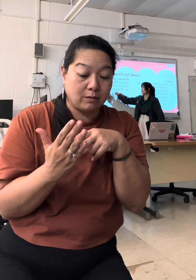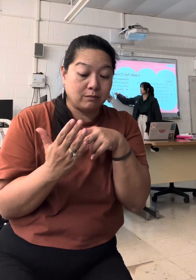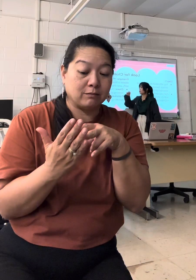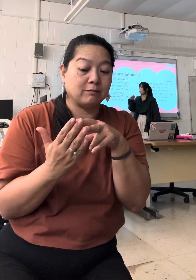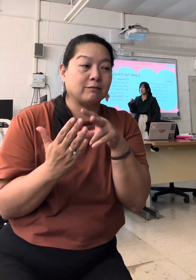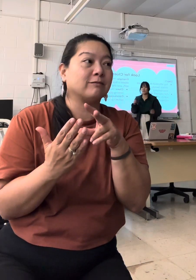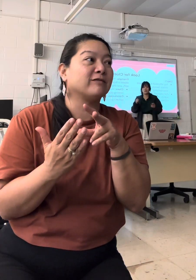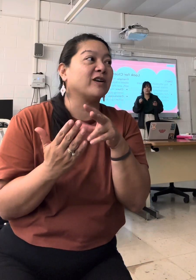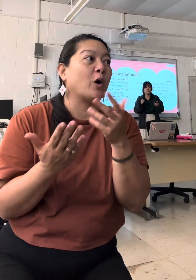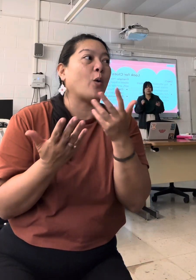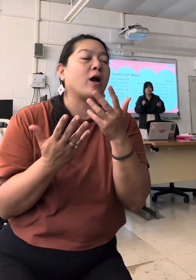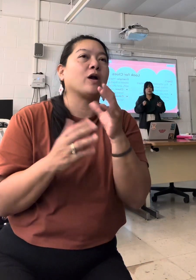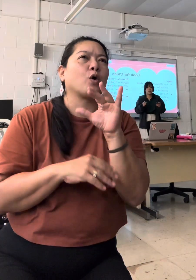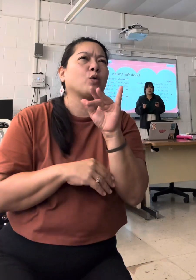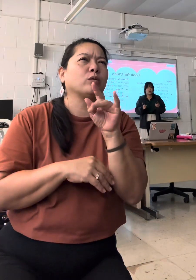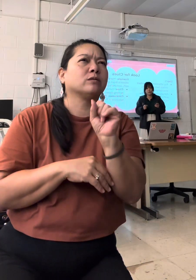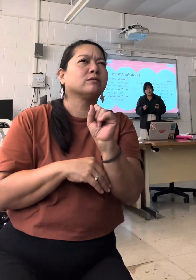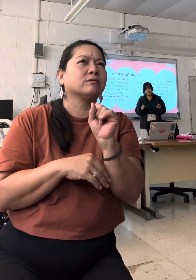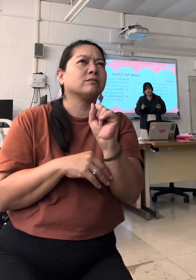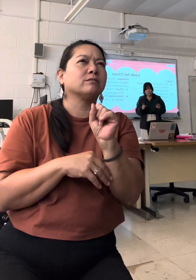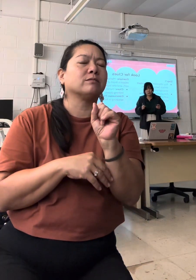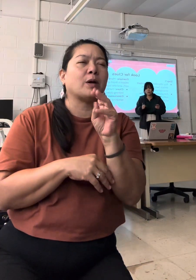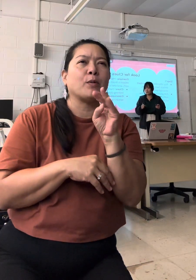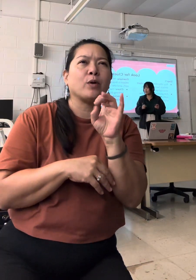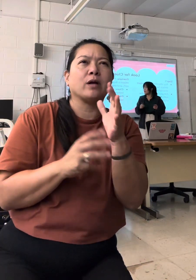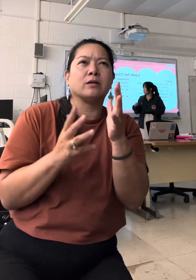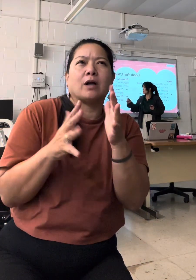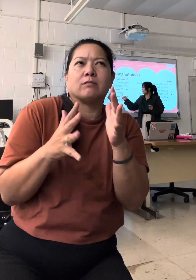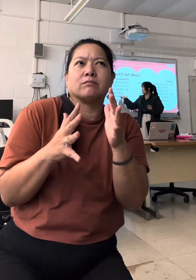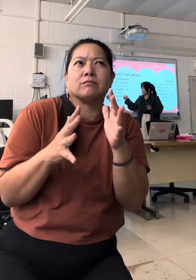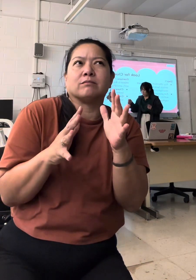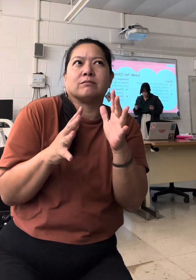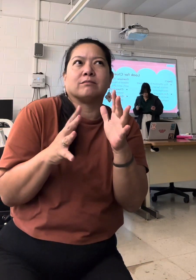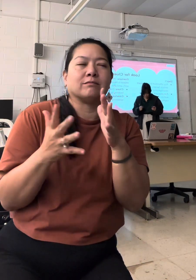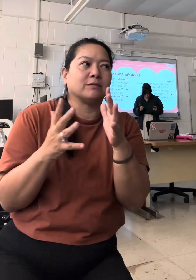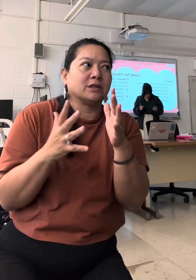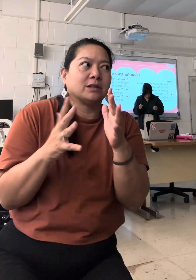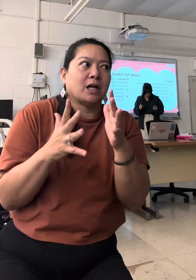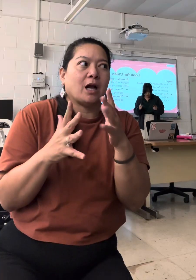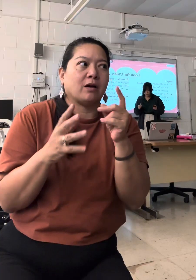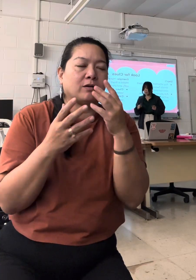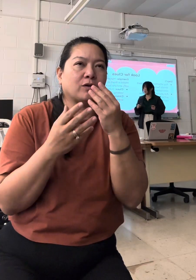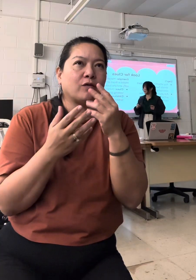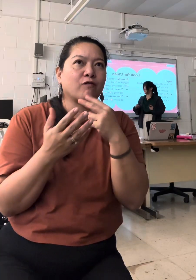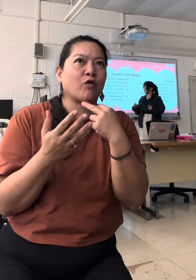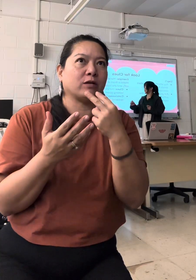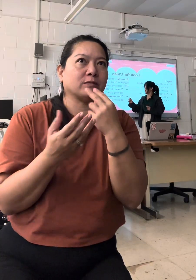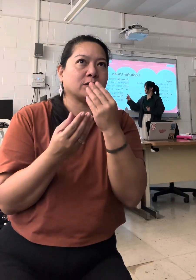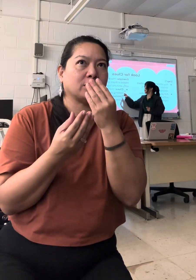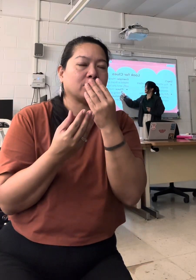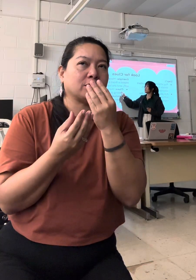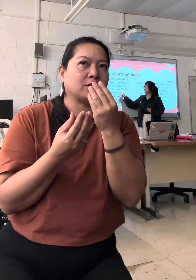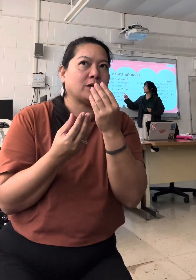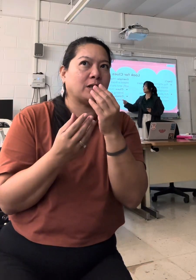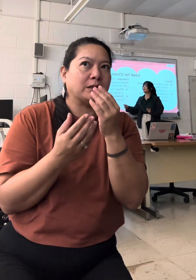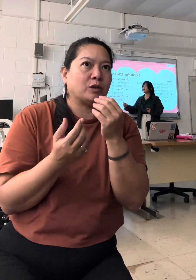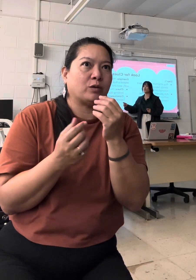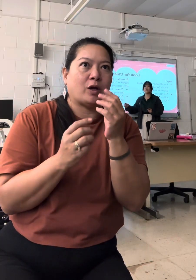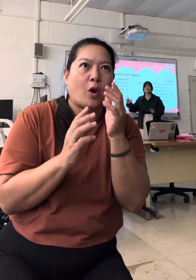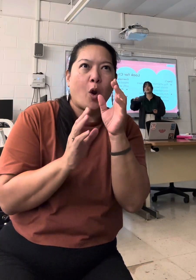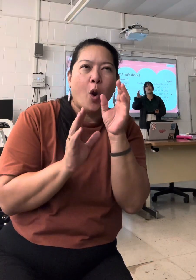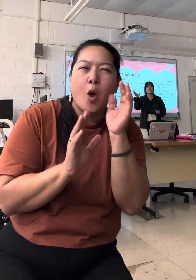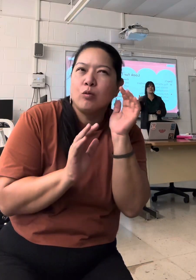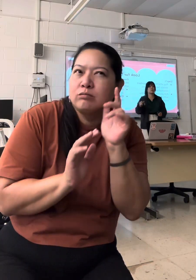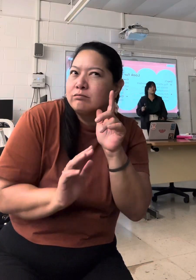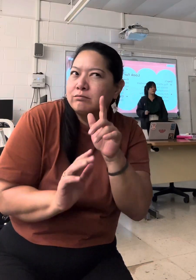Maria's hands are shaking. Her voice is very soft. And she's looking down. Okay? Based on the clues,